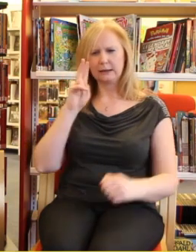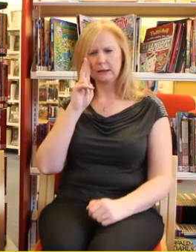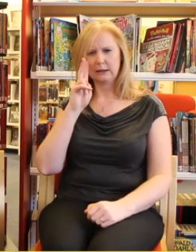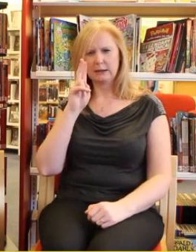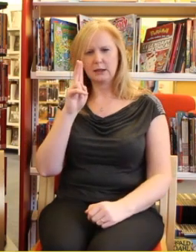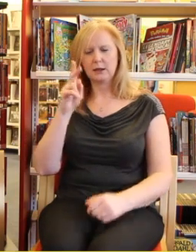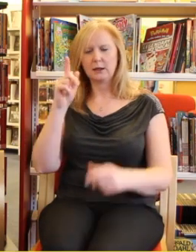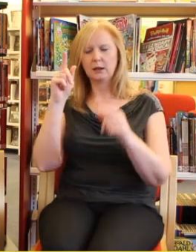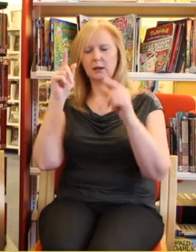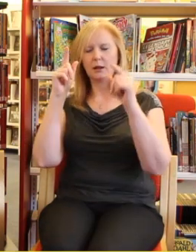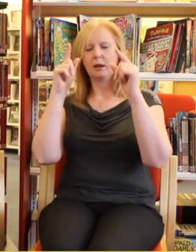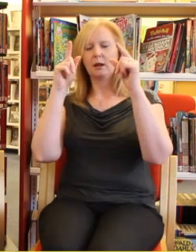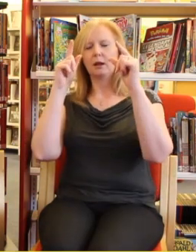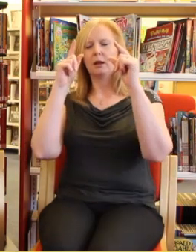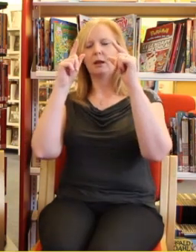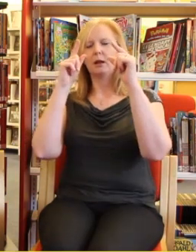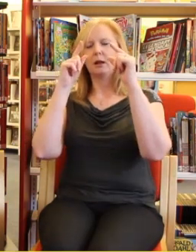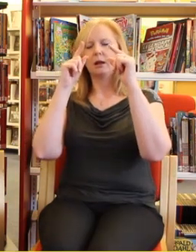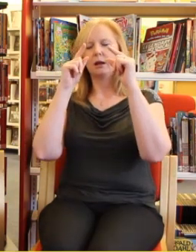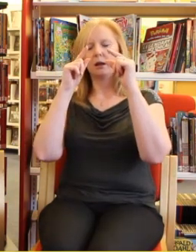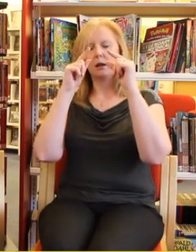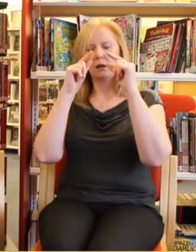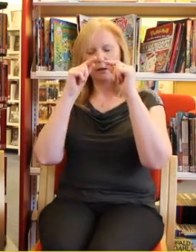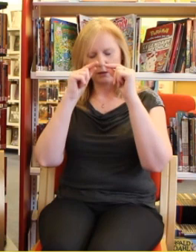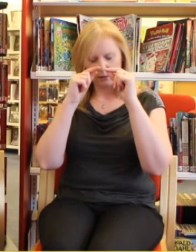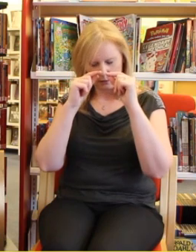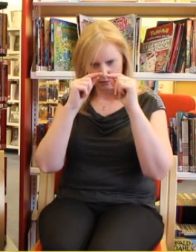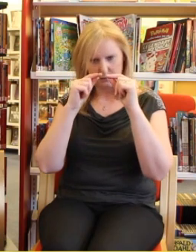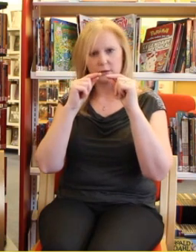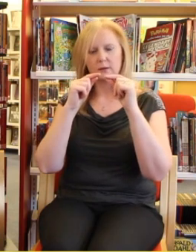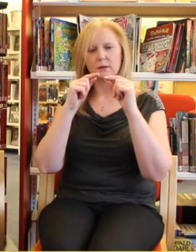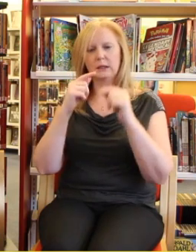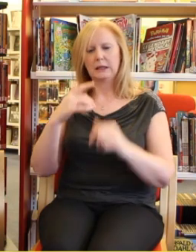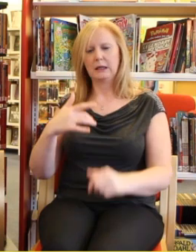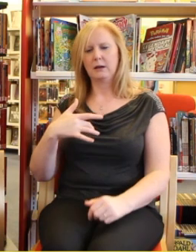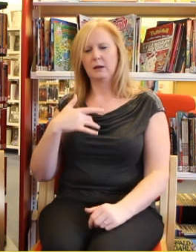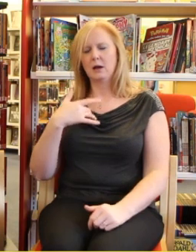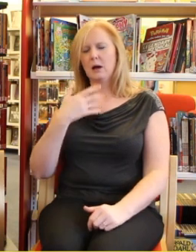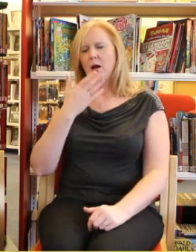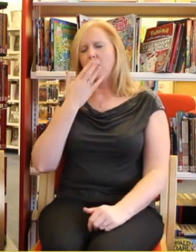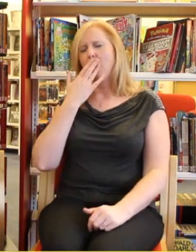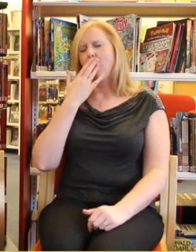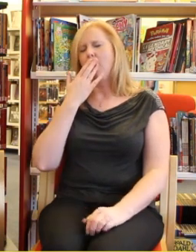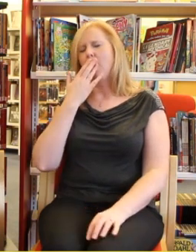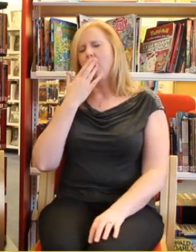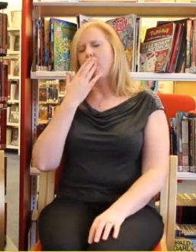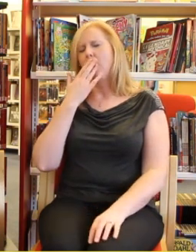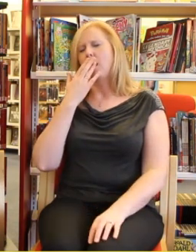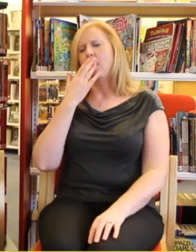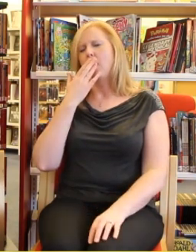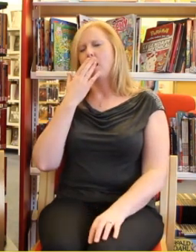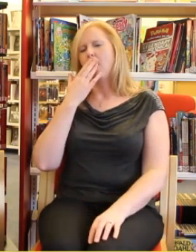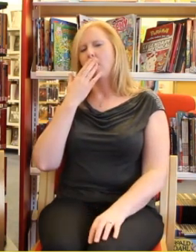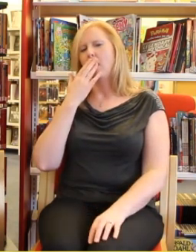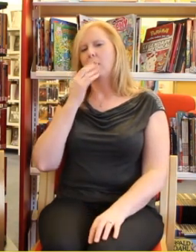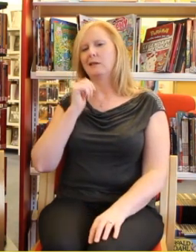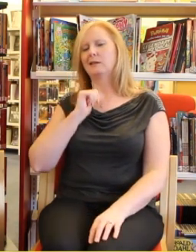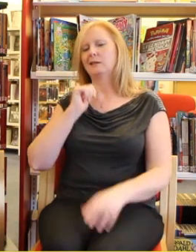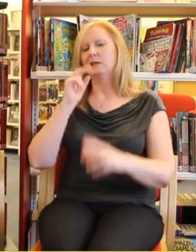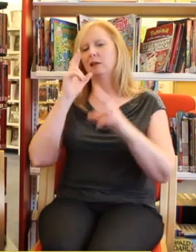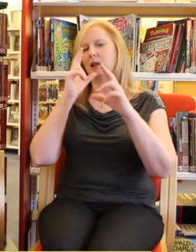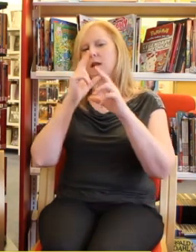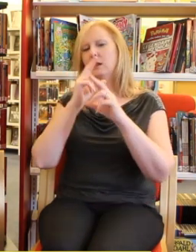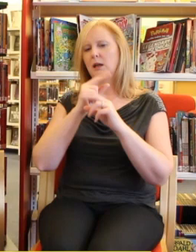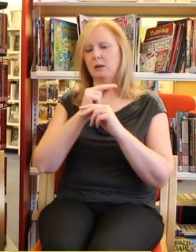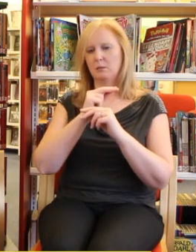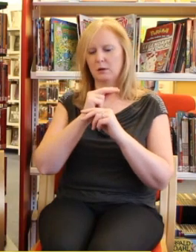closing his eyes. Feeling ever so tired he was ready for sleep and